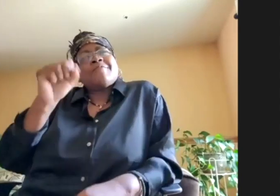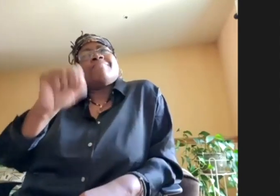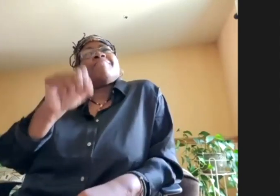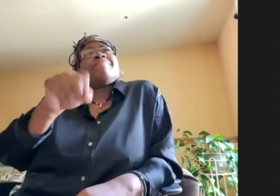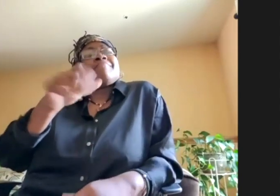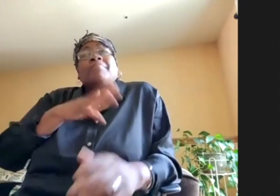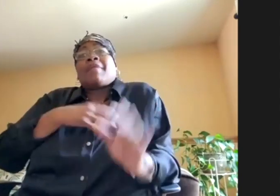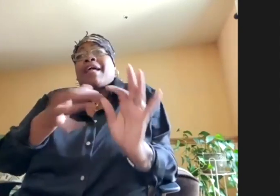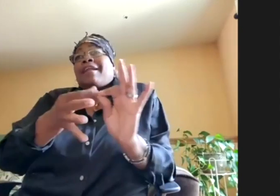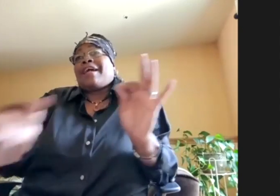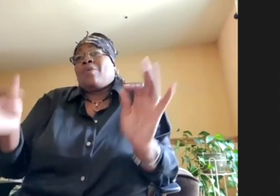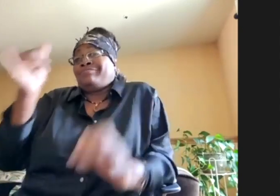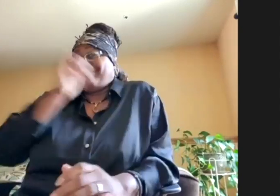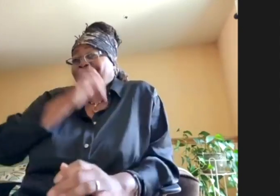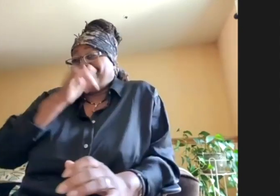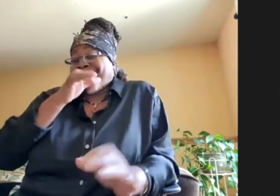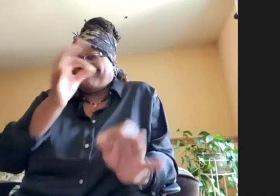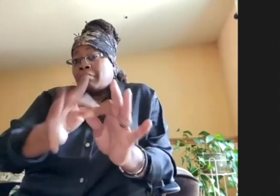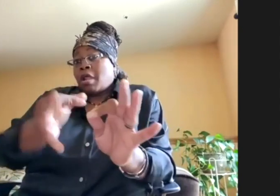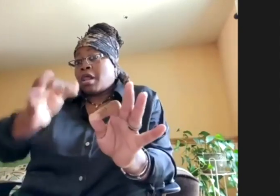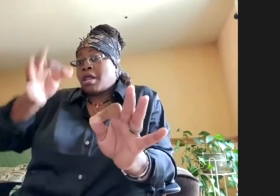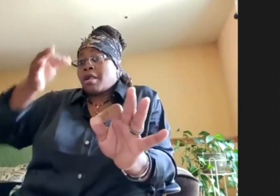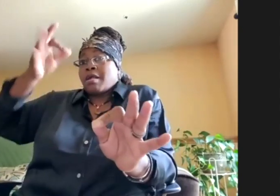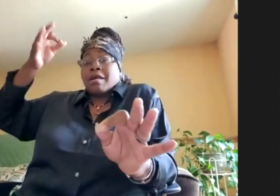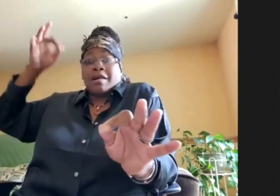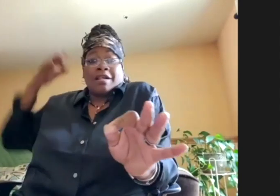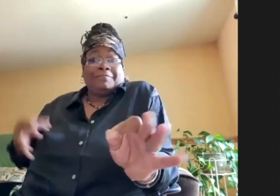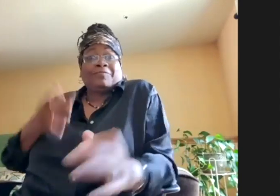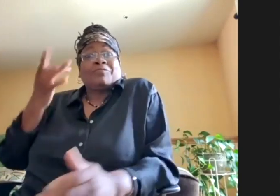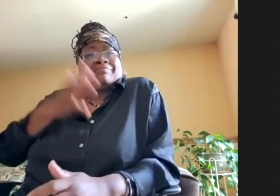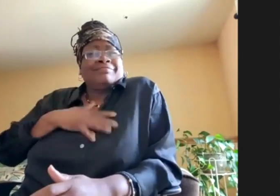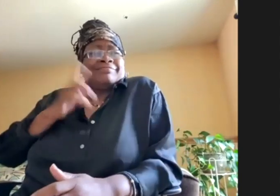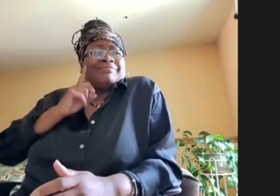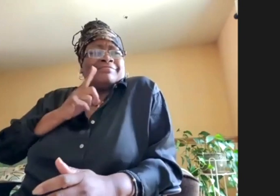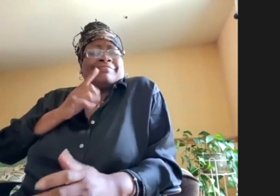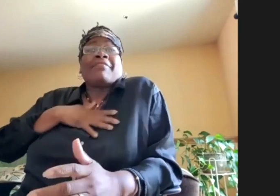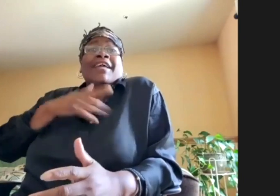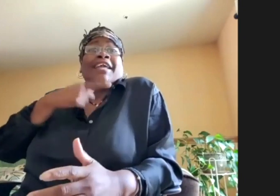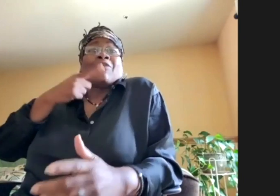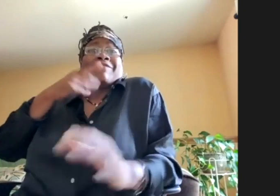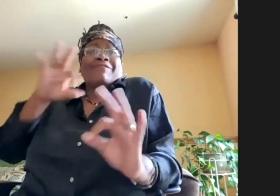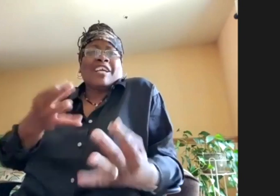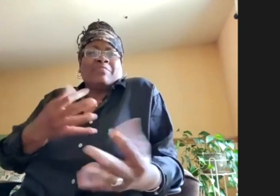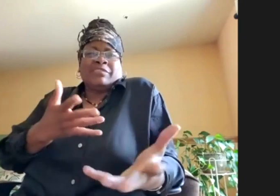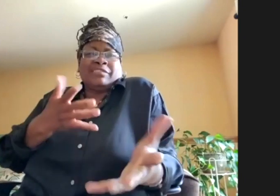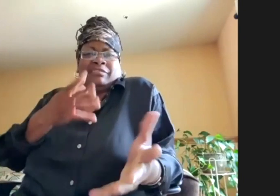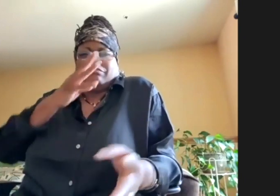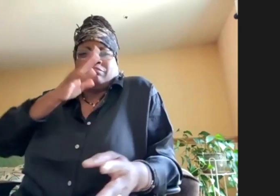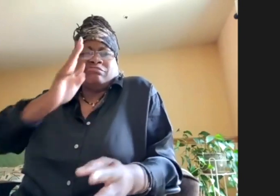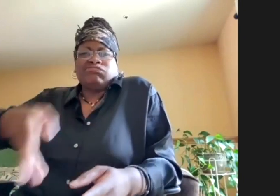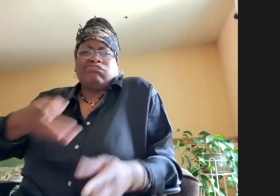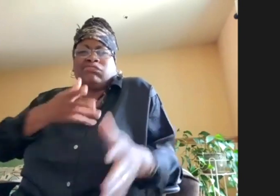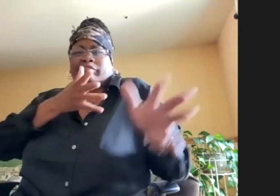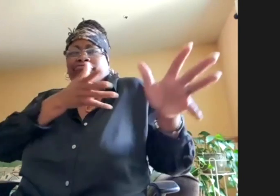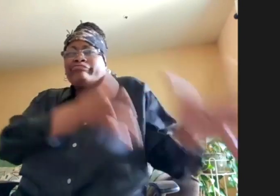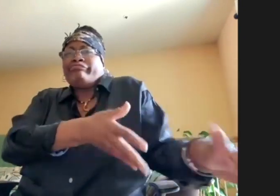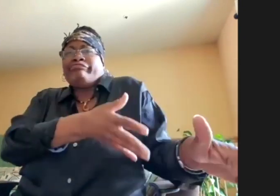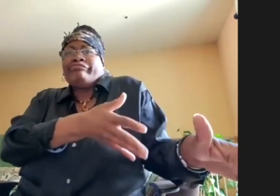we played more than we learned. I feel like we were language deprived in that space as well. I grew up in a